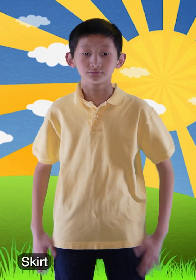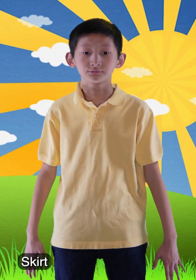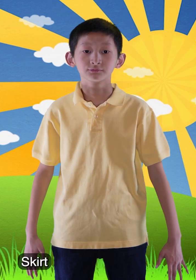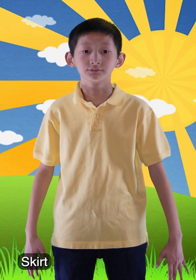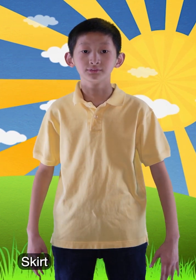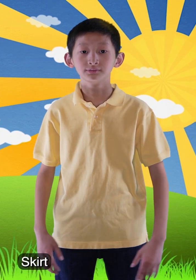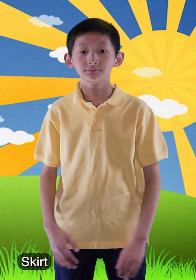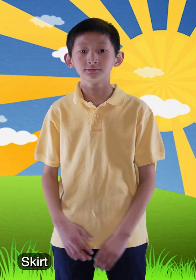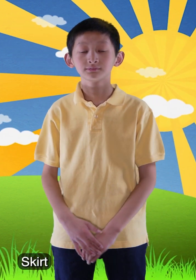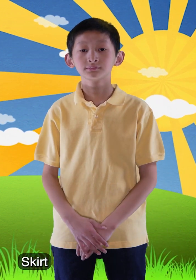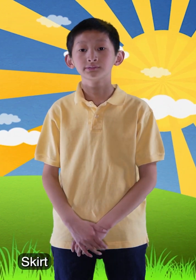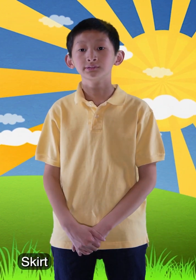Skirt.